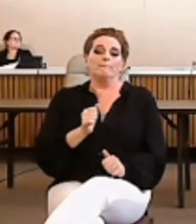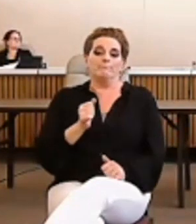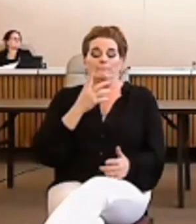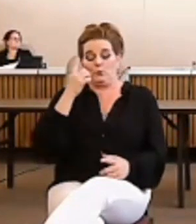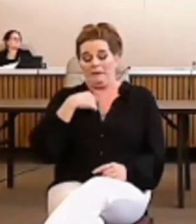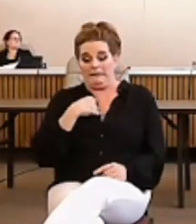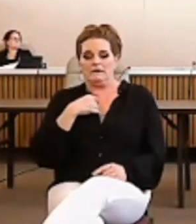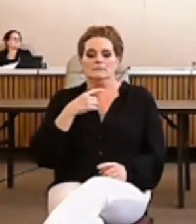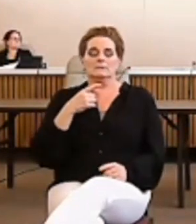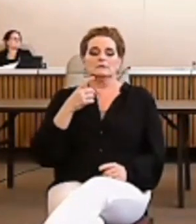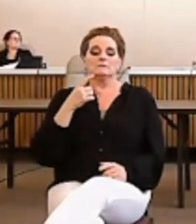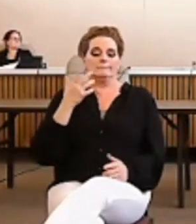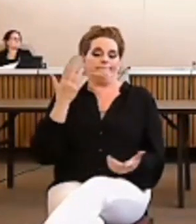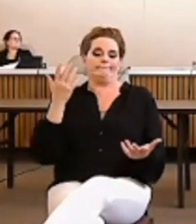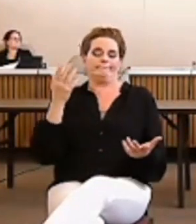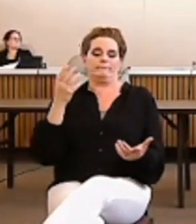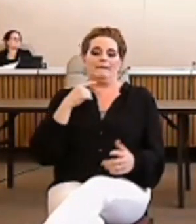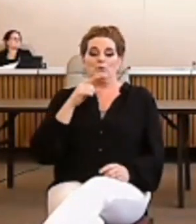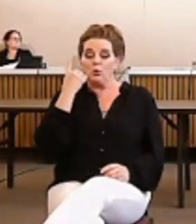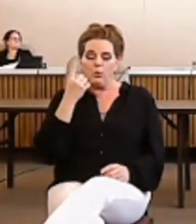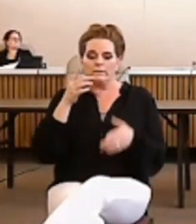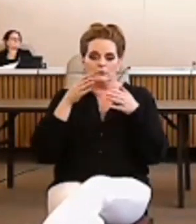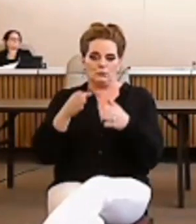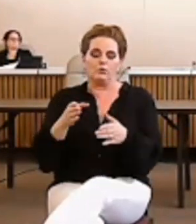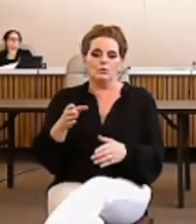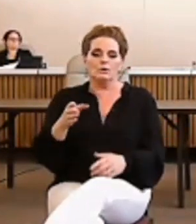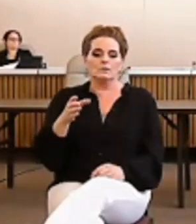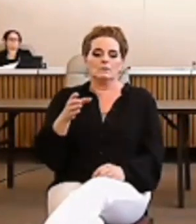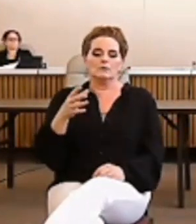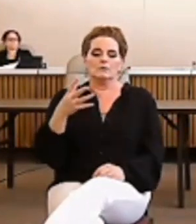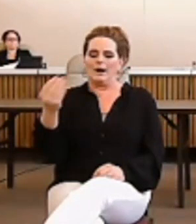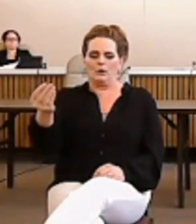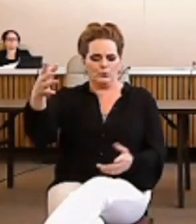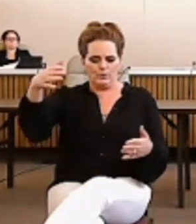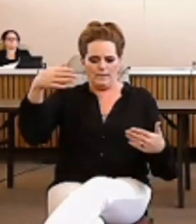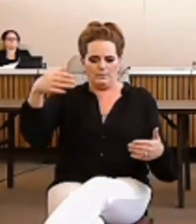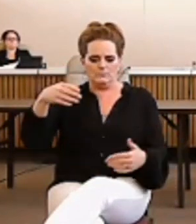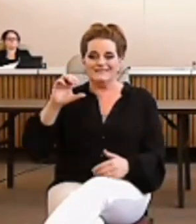go out through, even if we're a single lane, out through